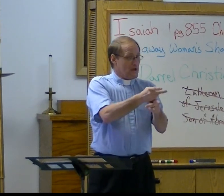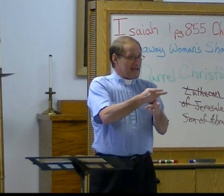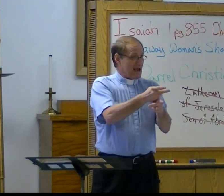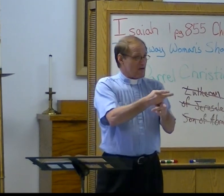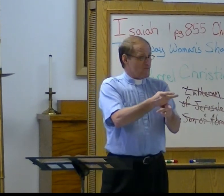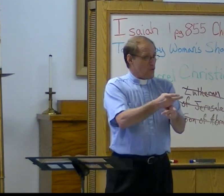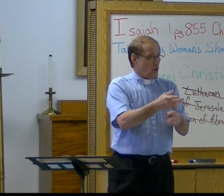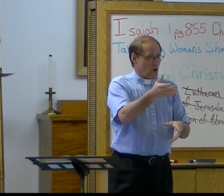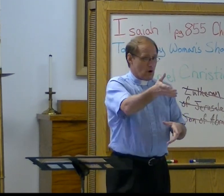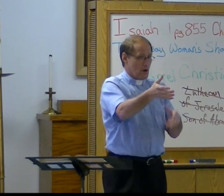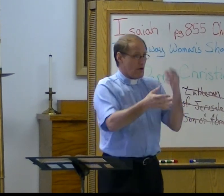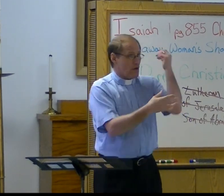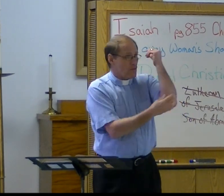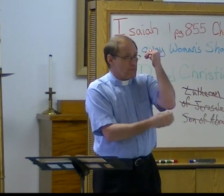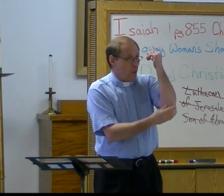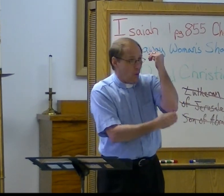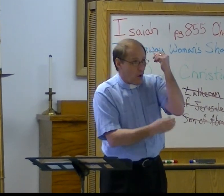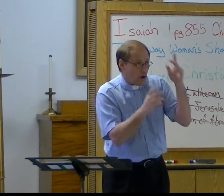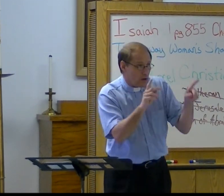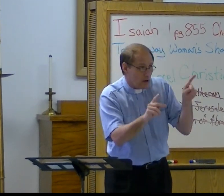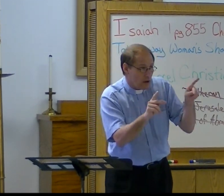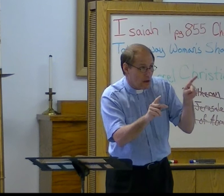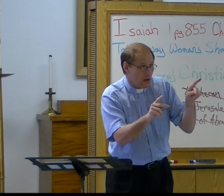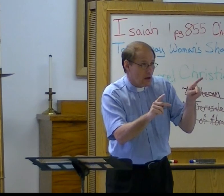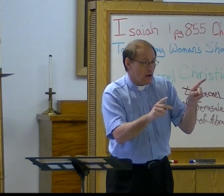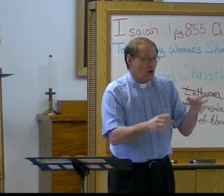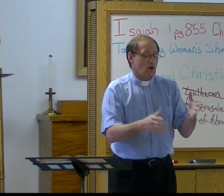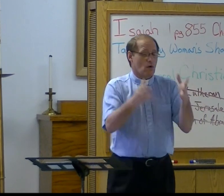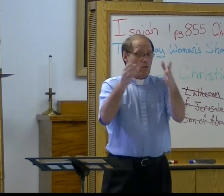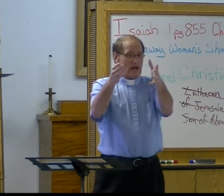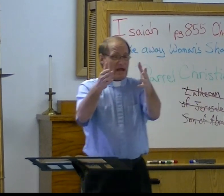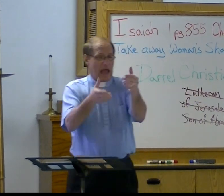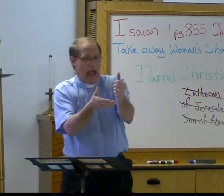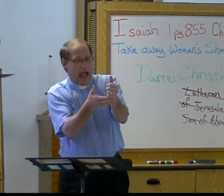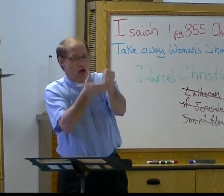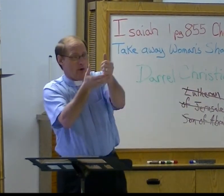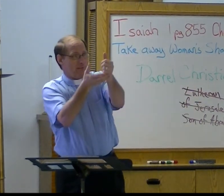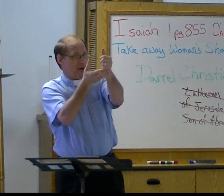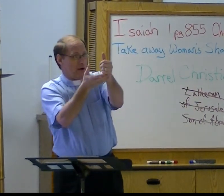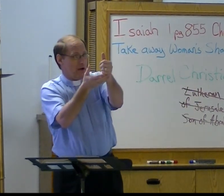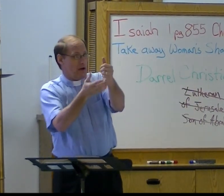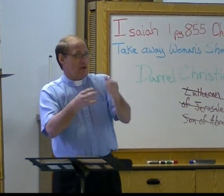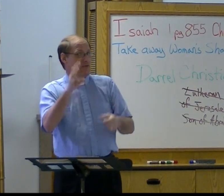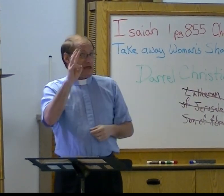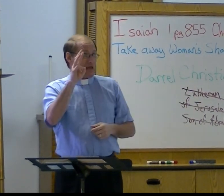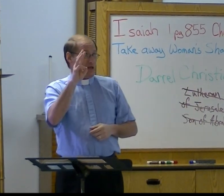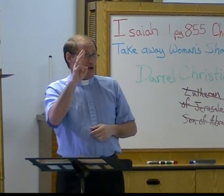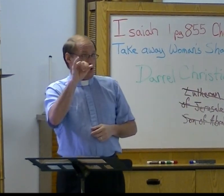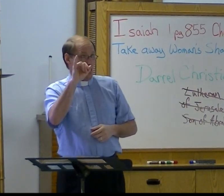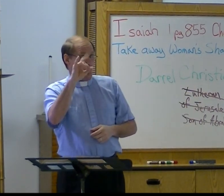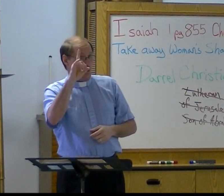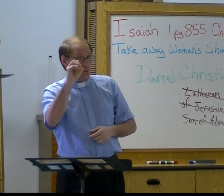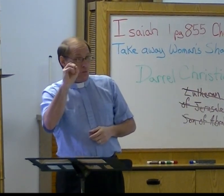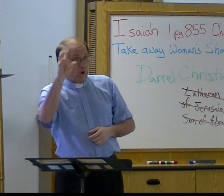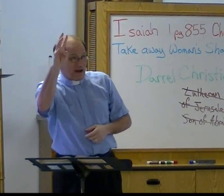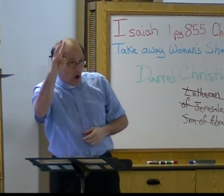we care for the poor, we help the